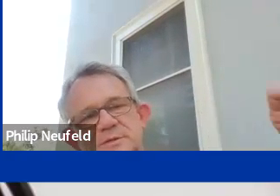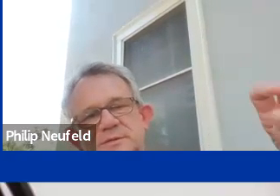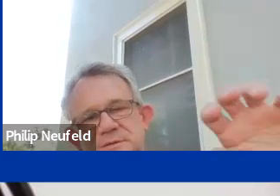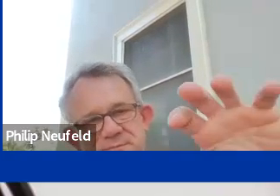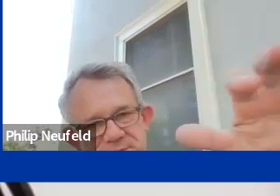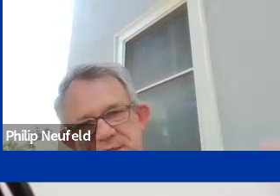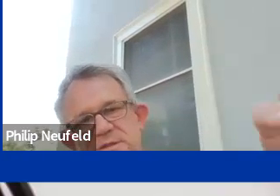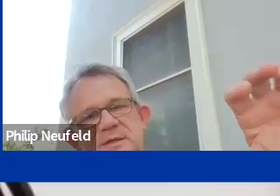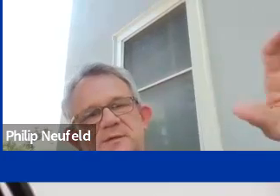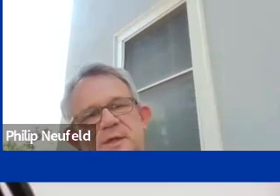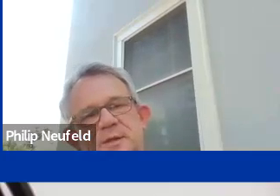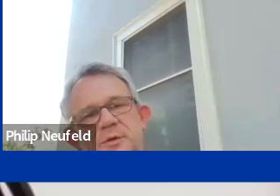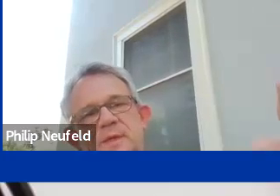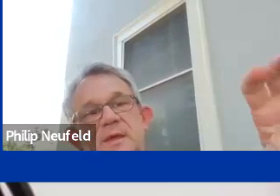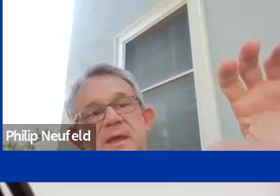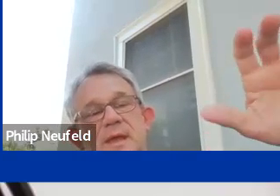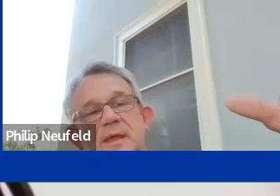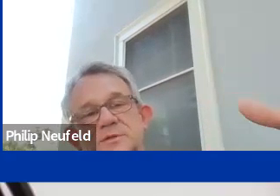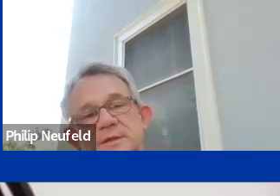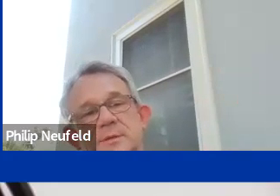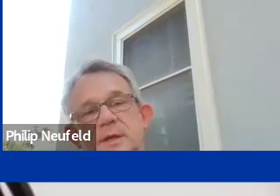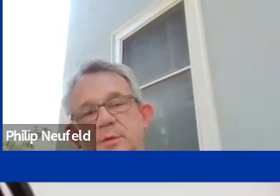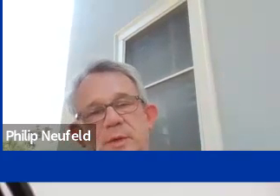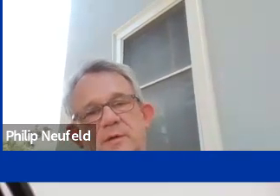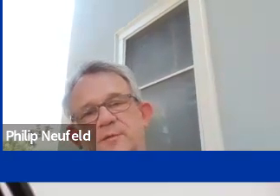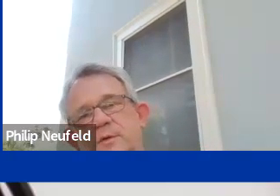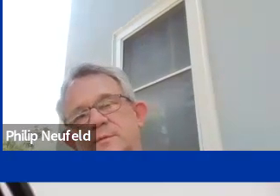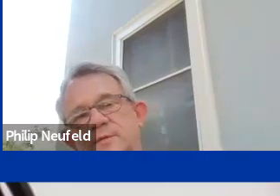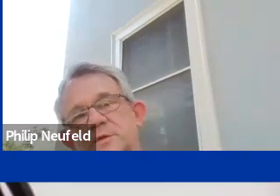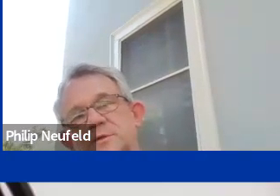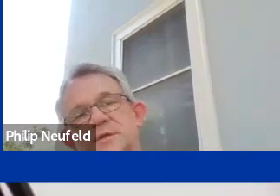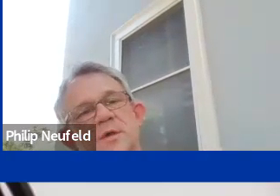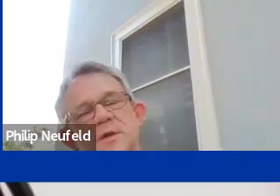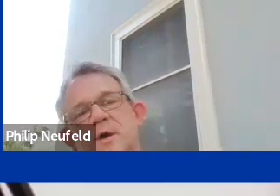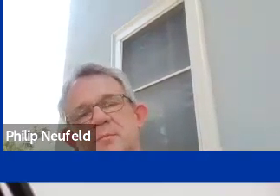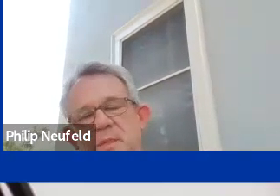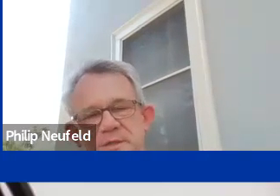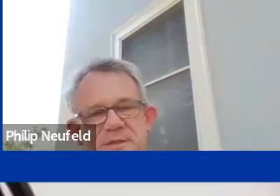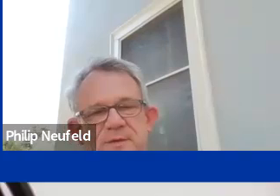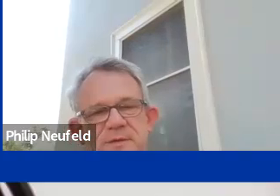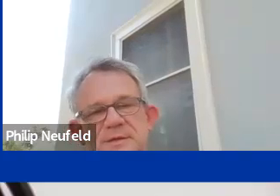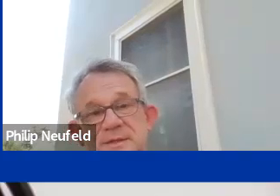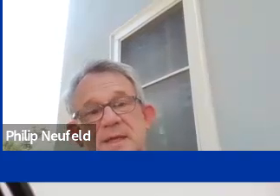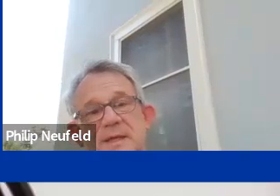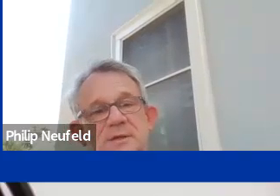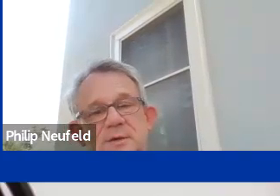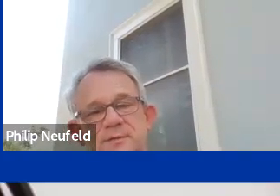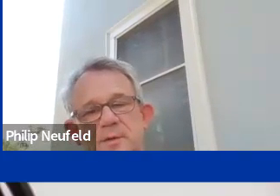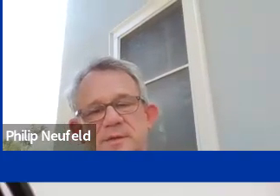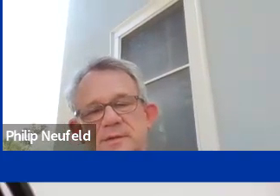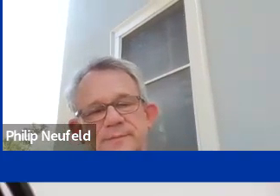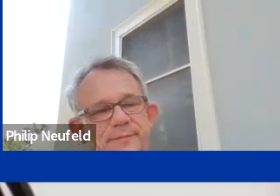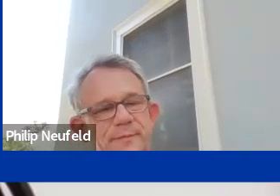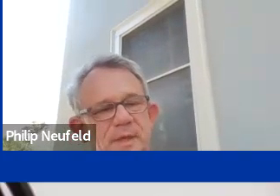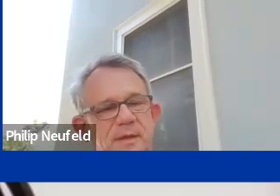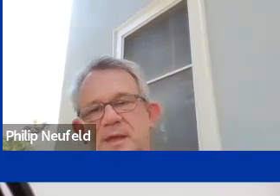the best teaching available, so that they're better prepared for futures that we know are much different today and going